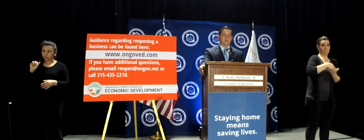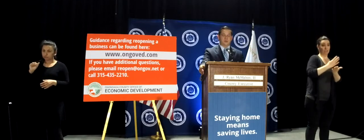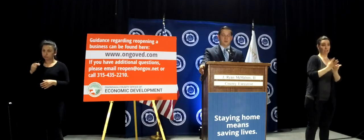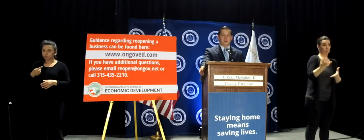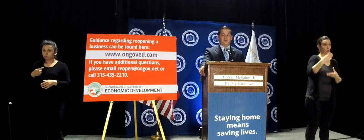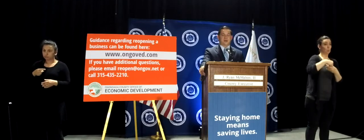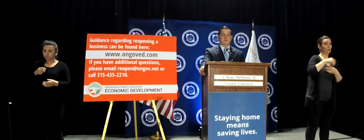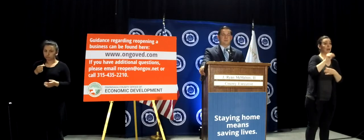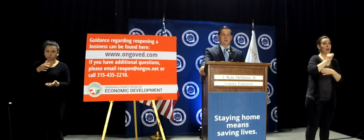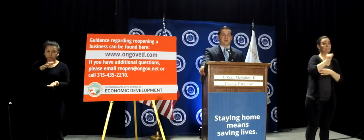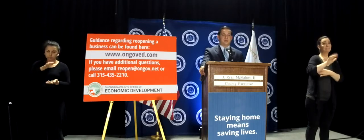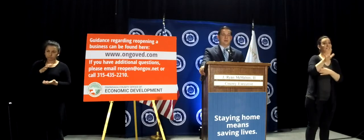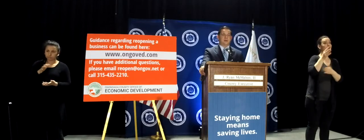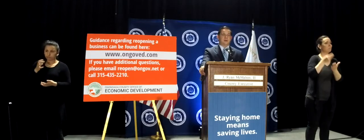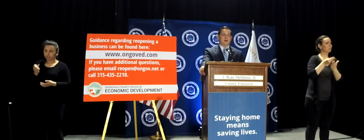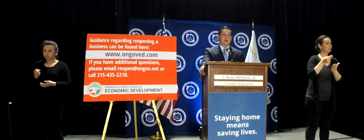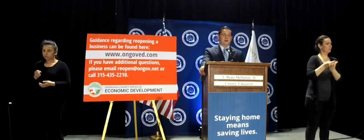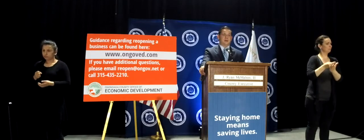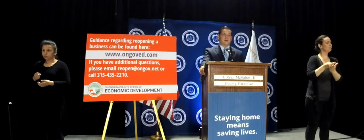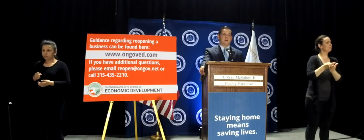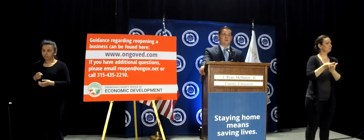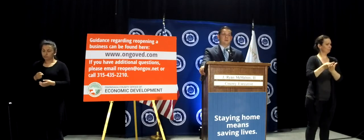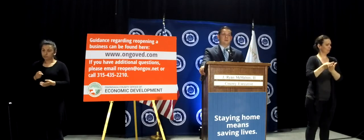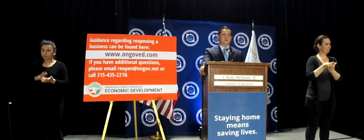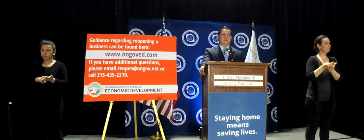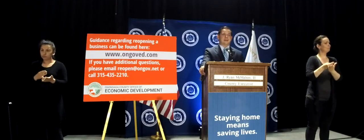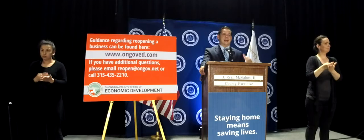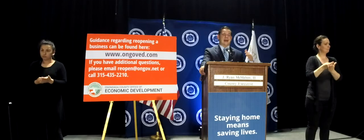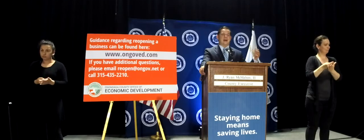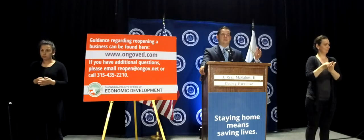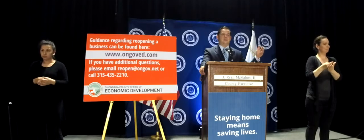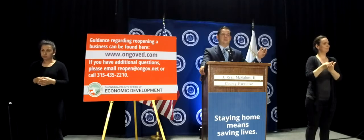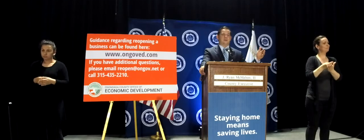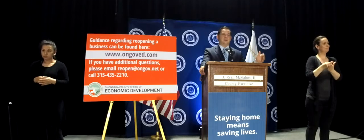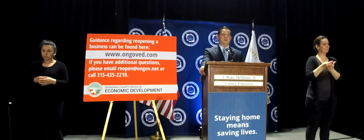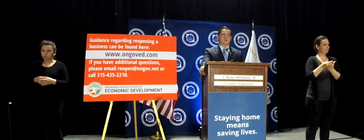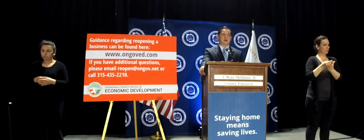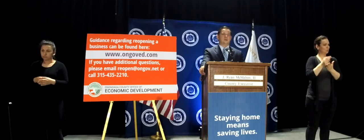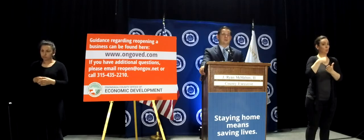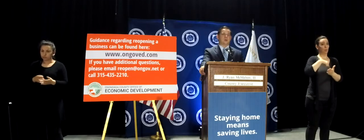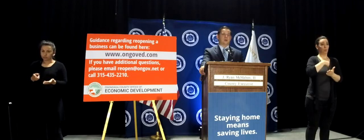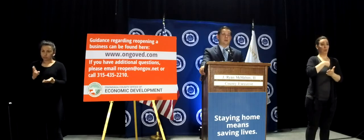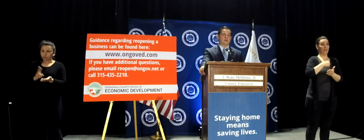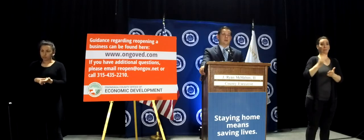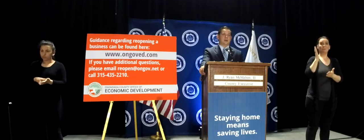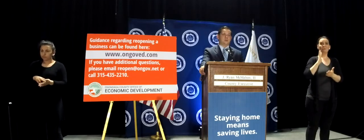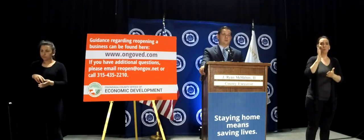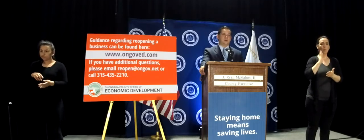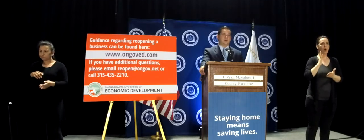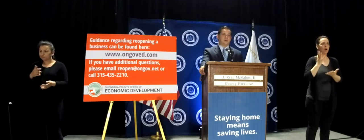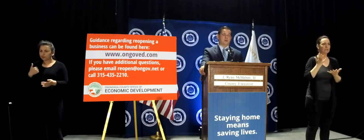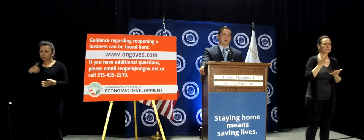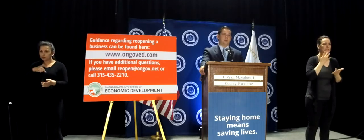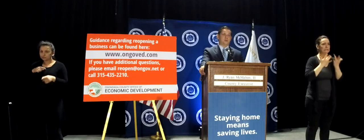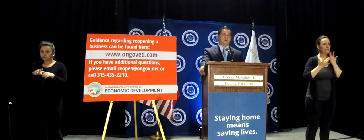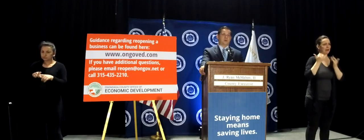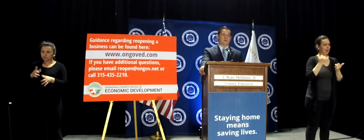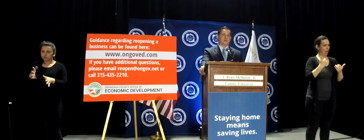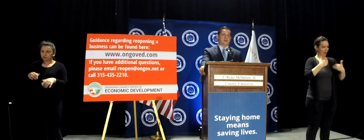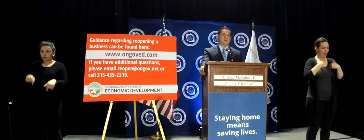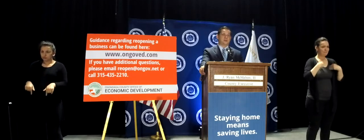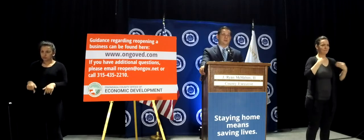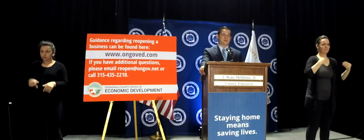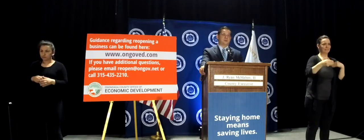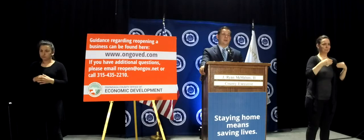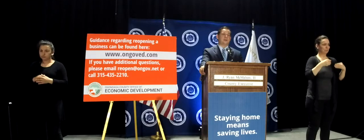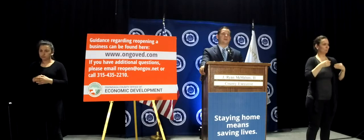provide us with flexibility that we didn't have in 2020 as we put our budget forward